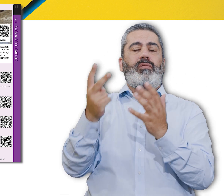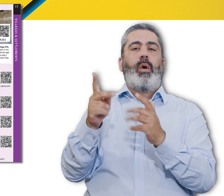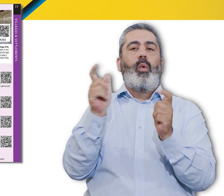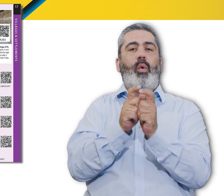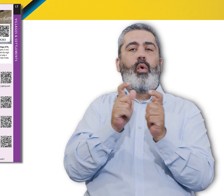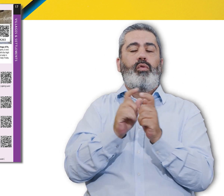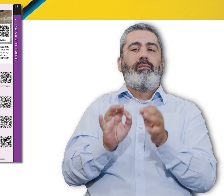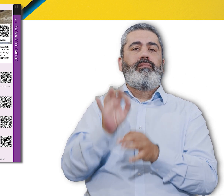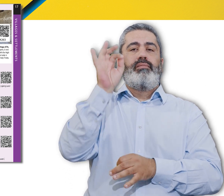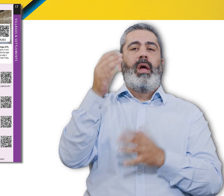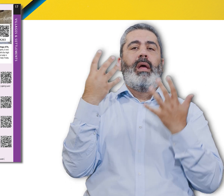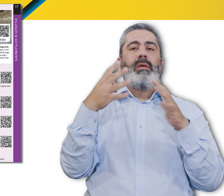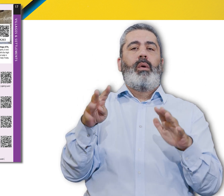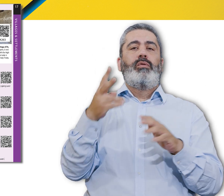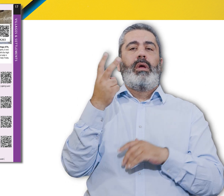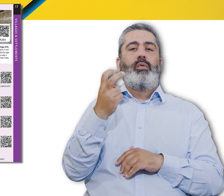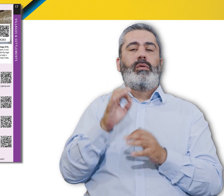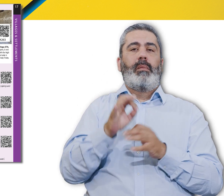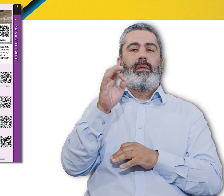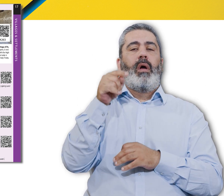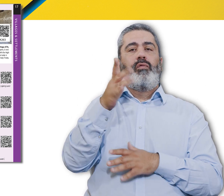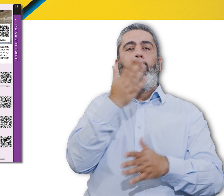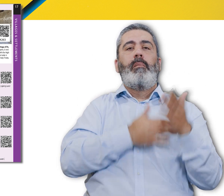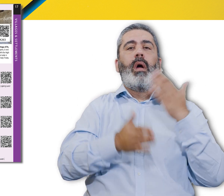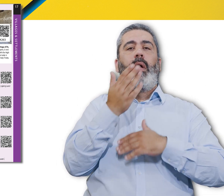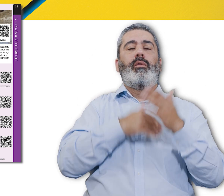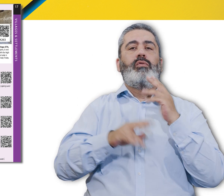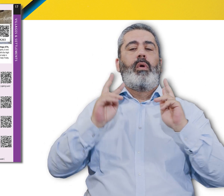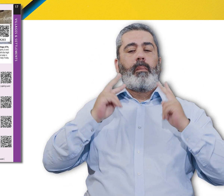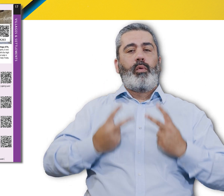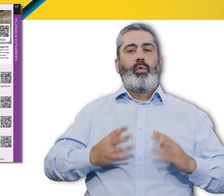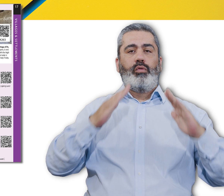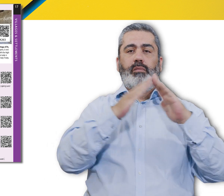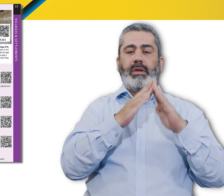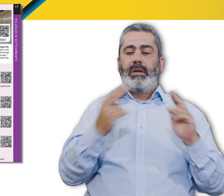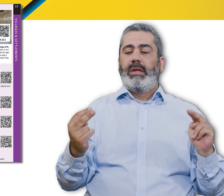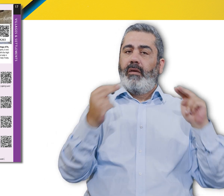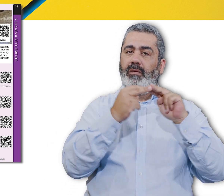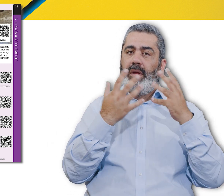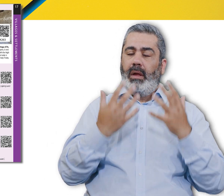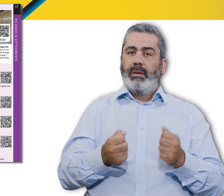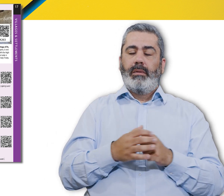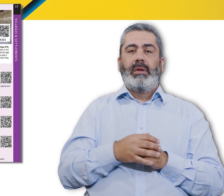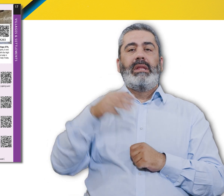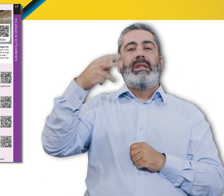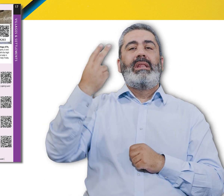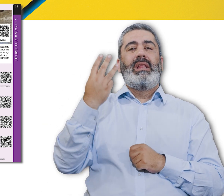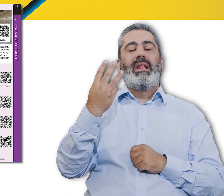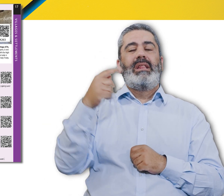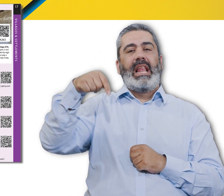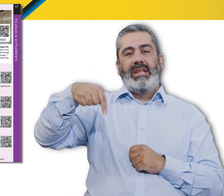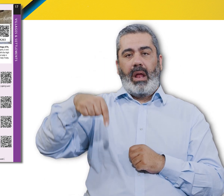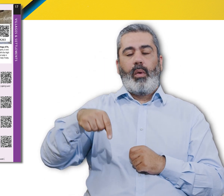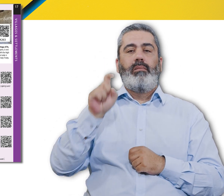the Zagorokuri. Doliani, number 77. Traditional Village, Alt. 920 m, with